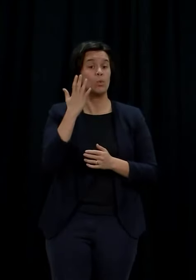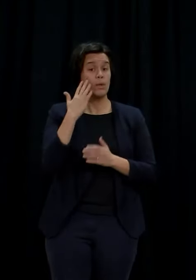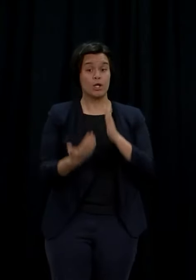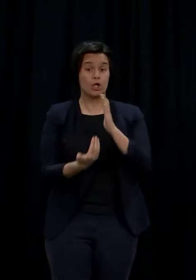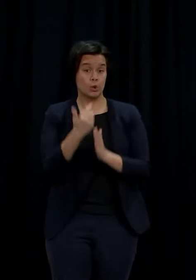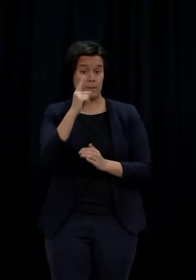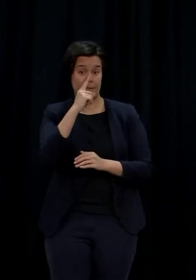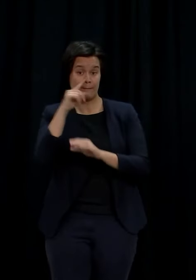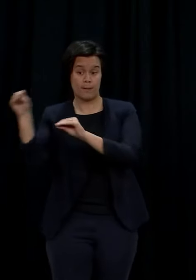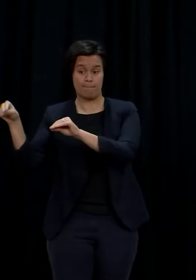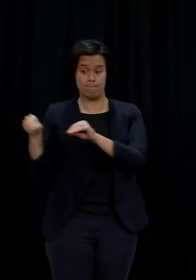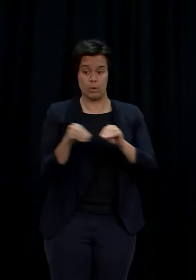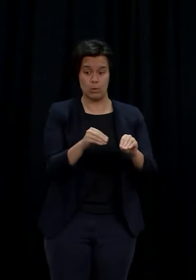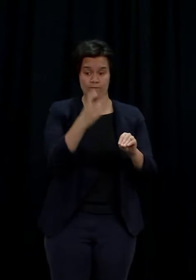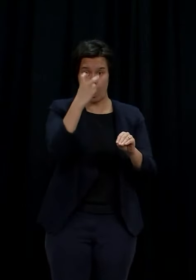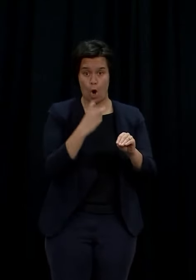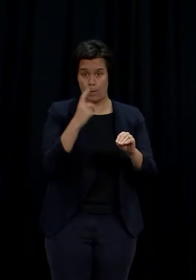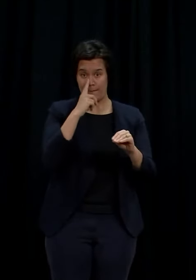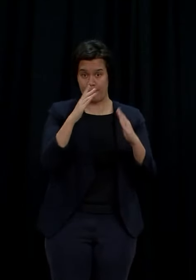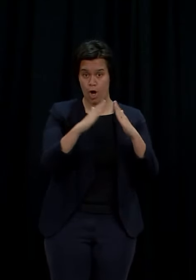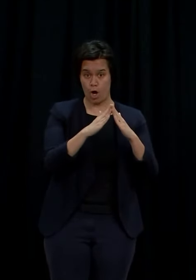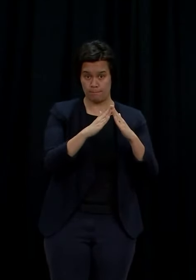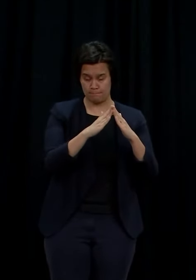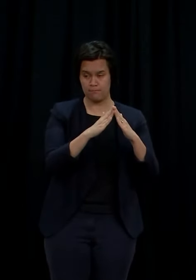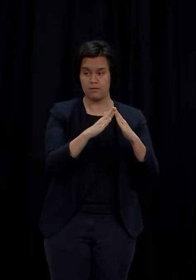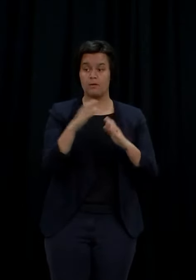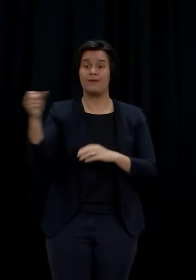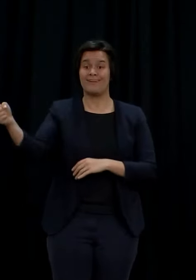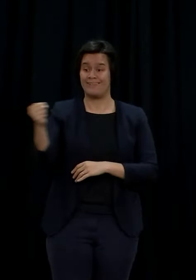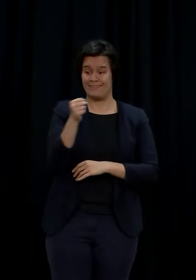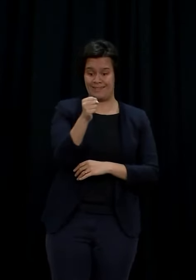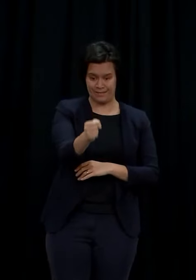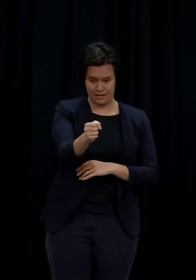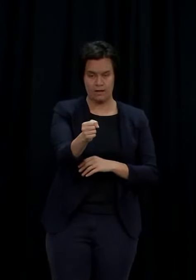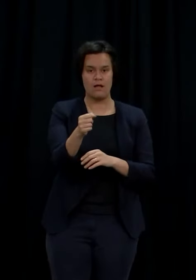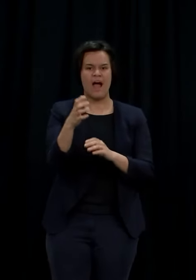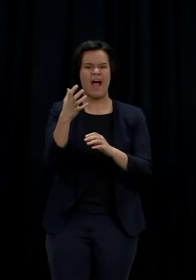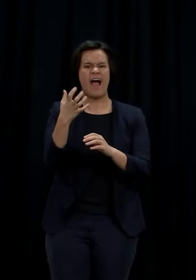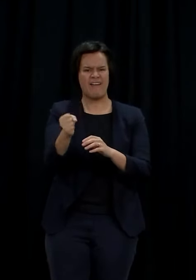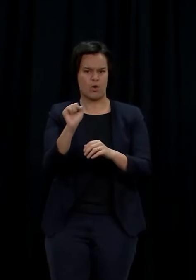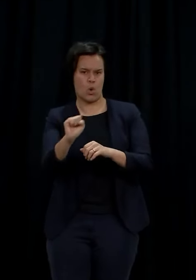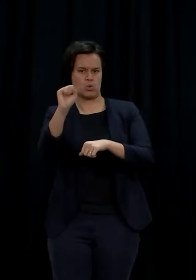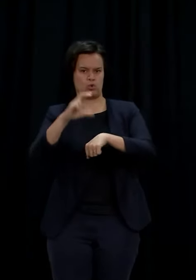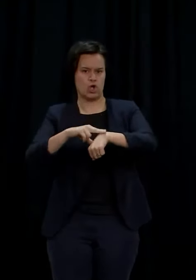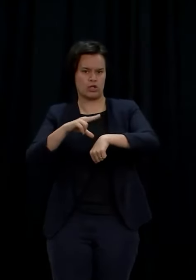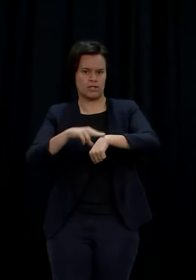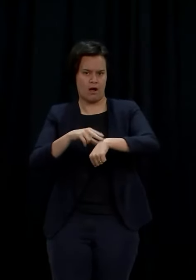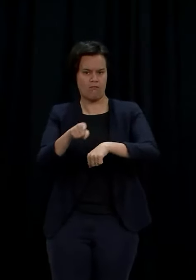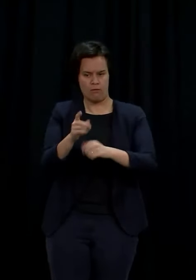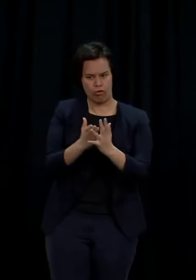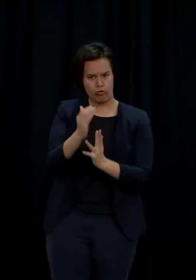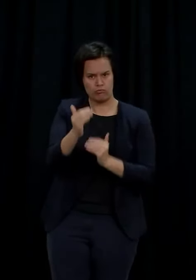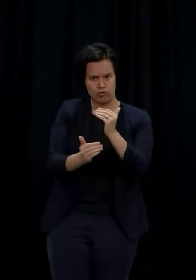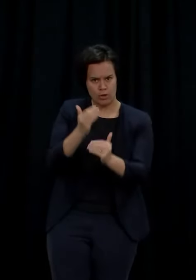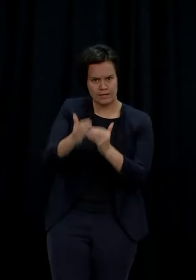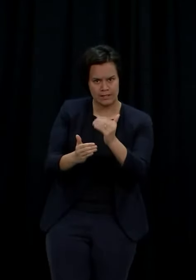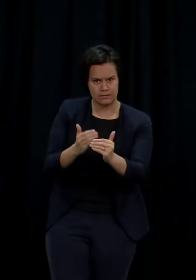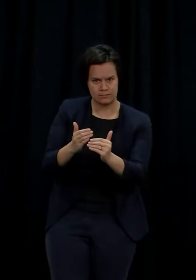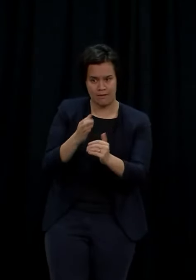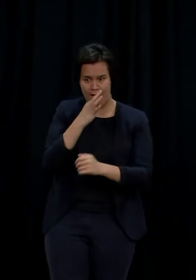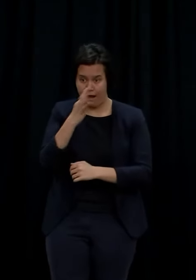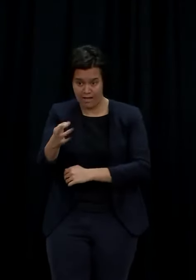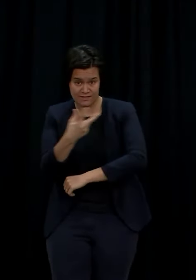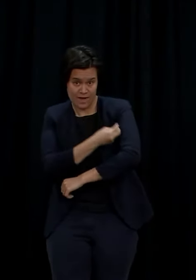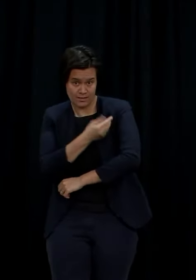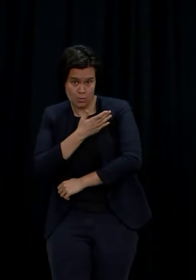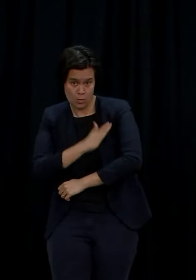care facilities have got primary care or general practice associated with them, so there is a mechanism for newly admitted residents to be vaccinated as well. Do you